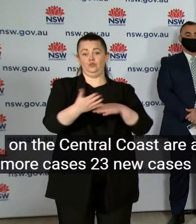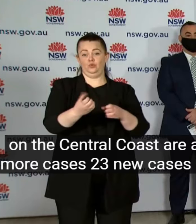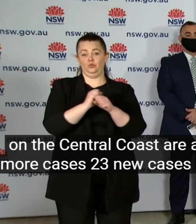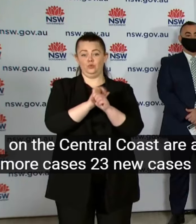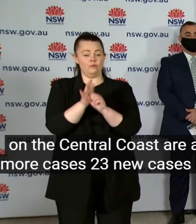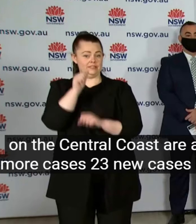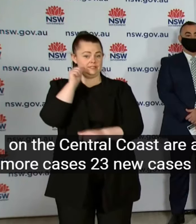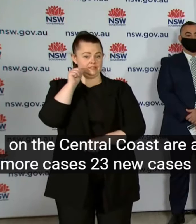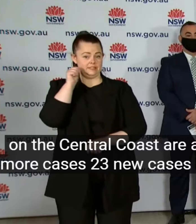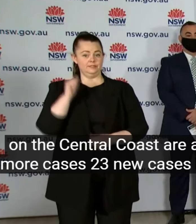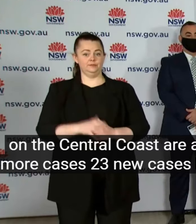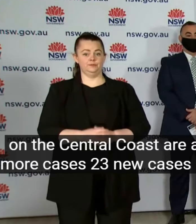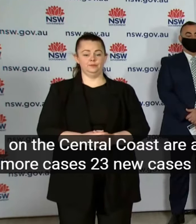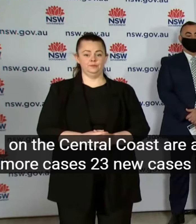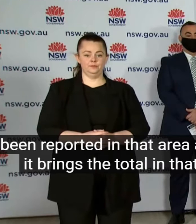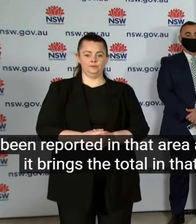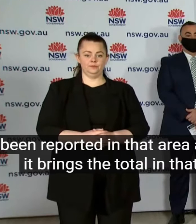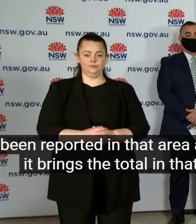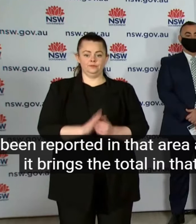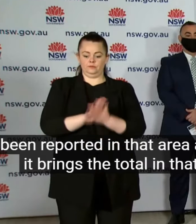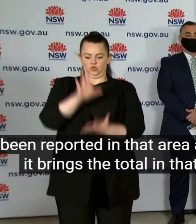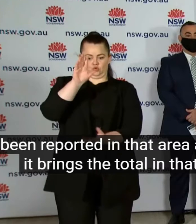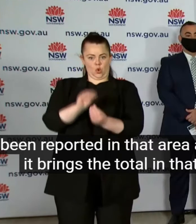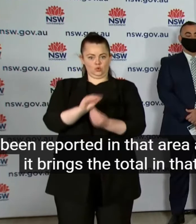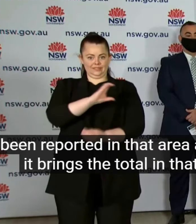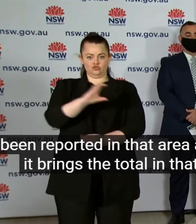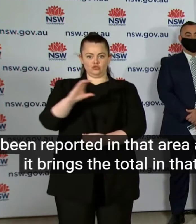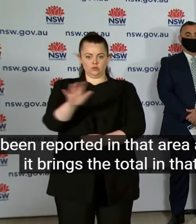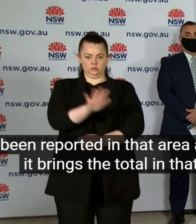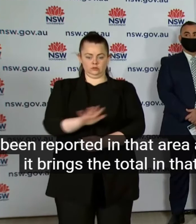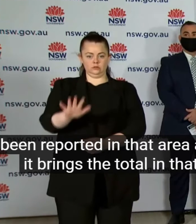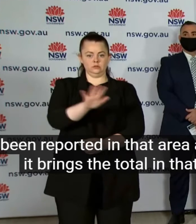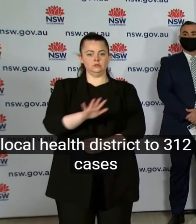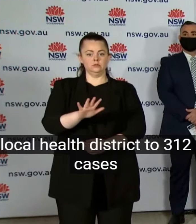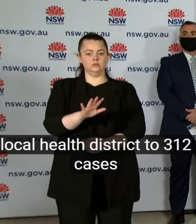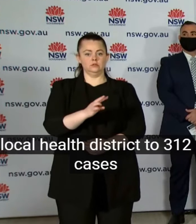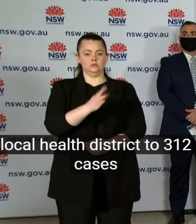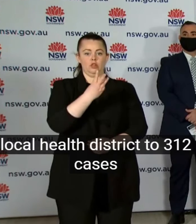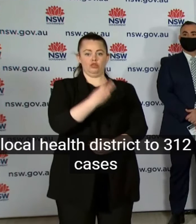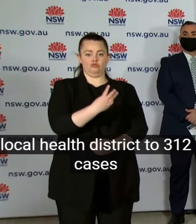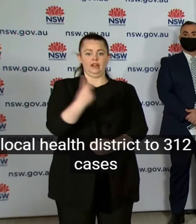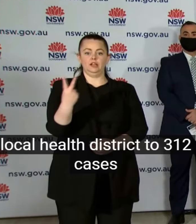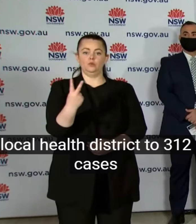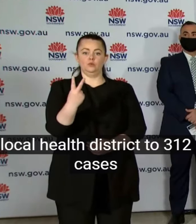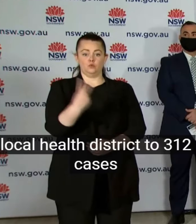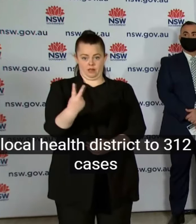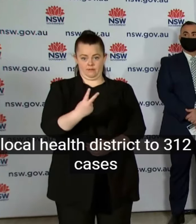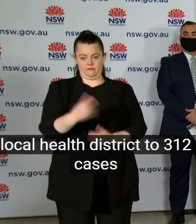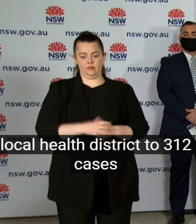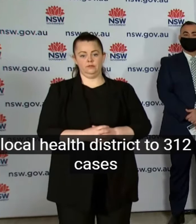in that area, and that brings the total in that local health district to 312 cases.